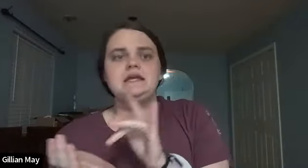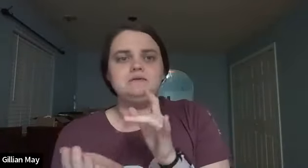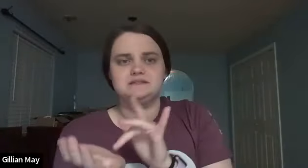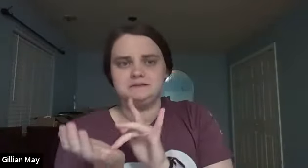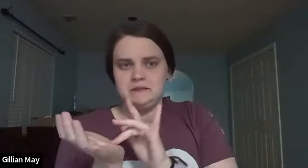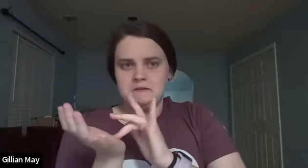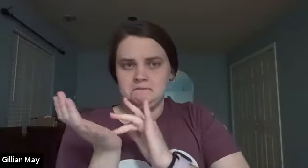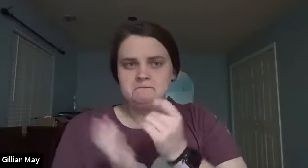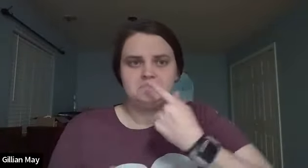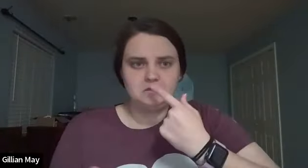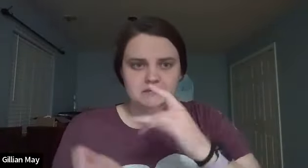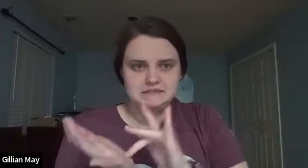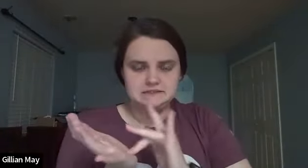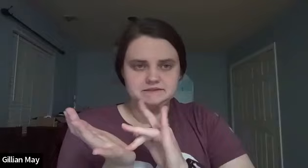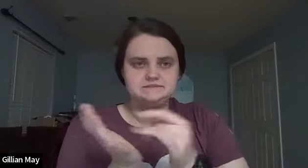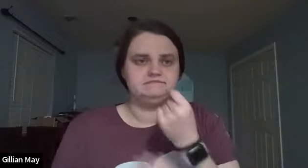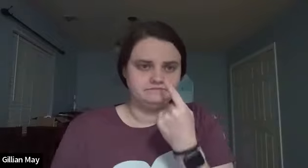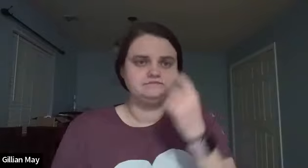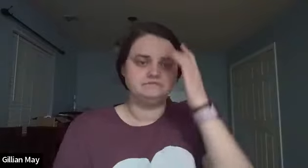It was pill medicine.